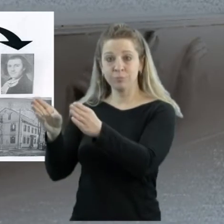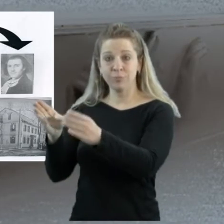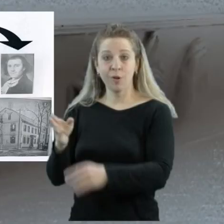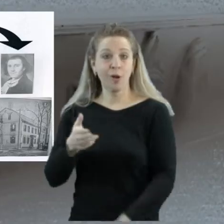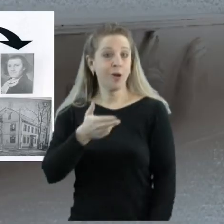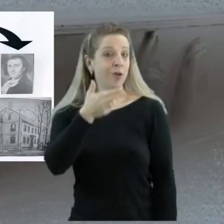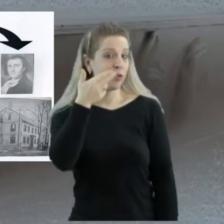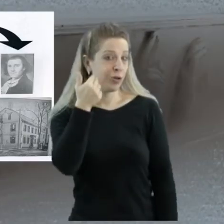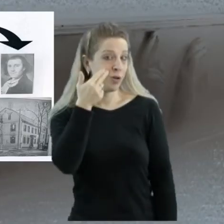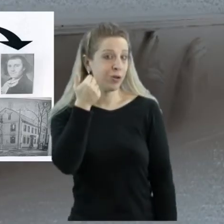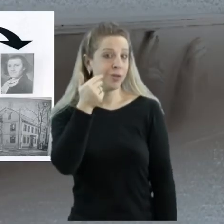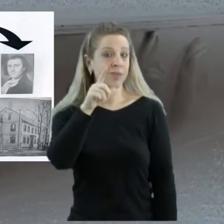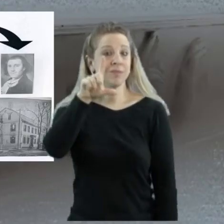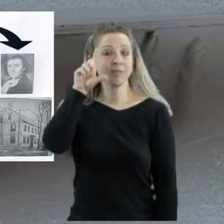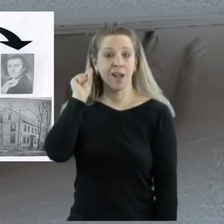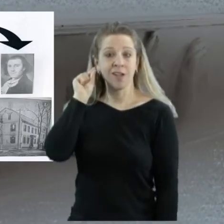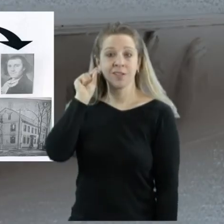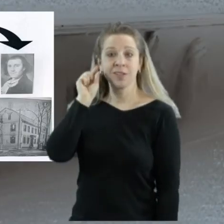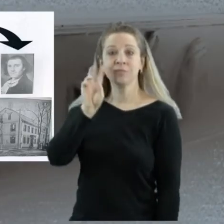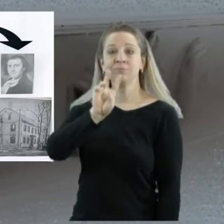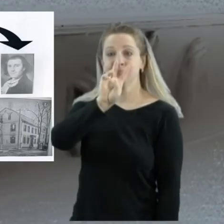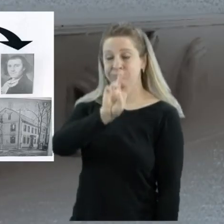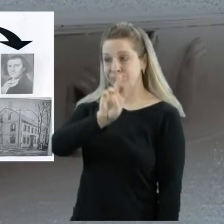Claire and Gallaudet went to Dr. Cogswell's home.